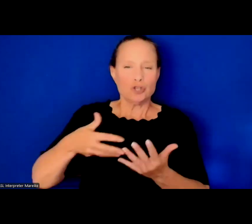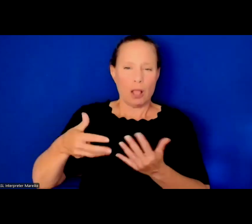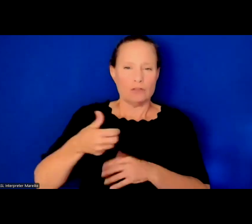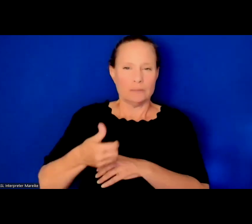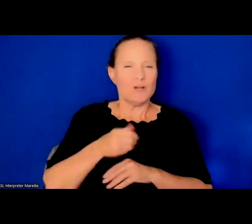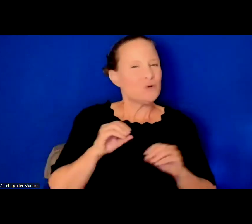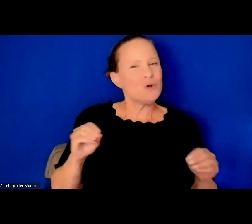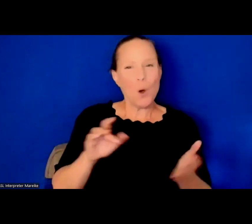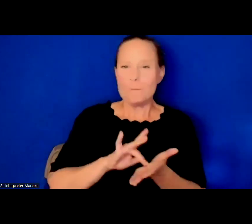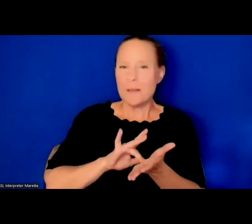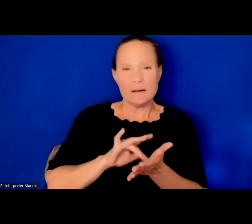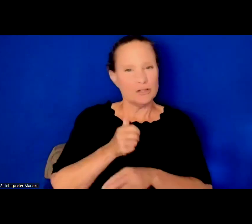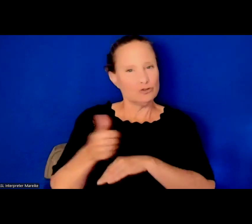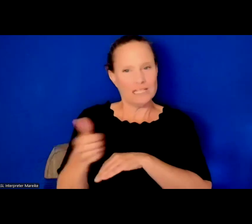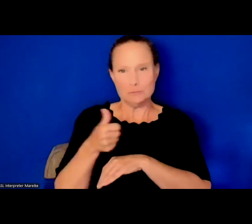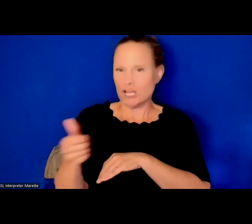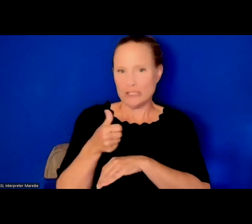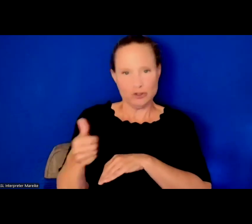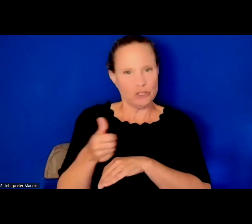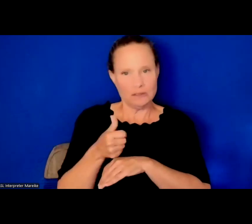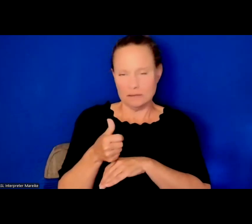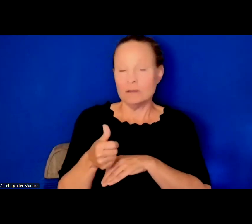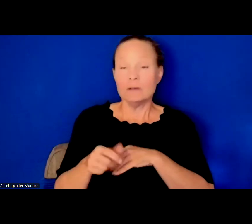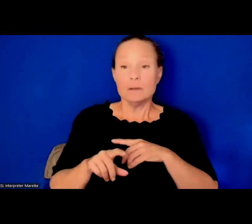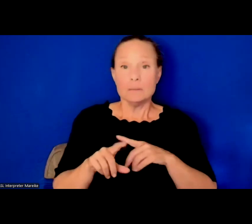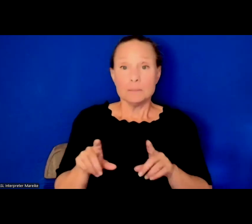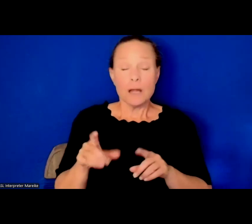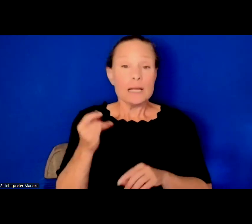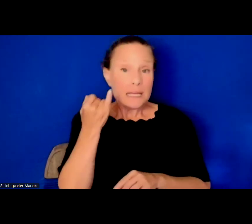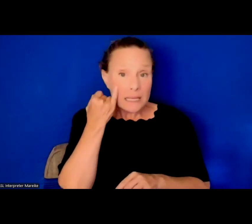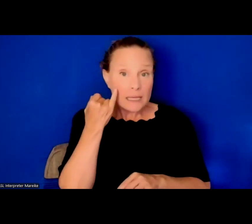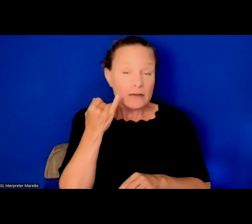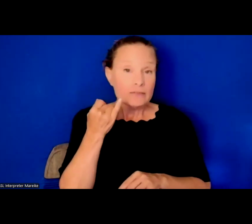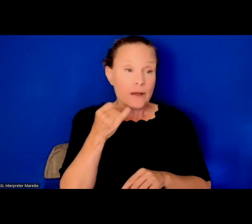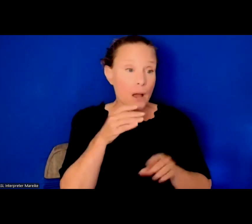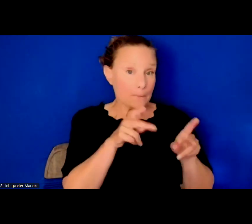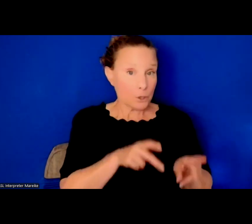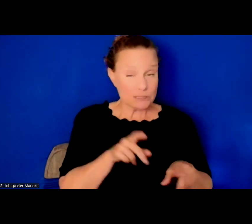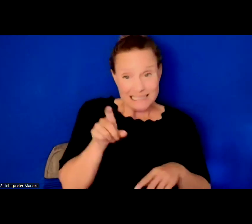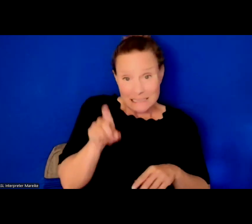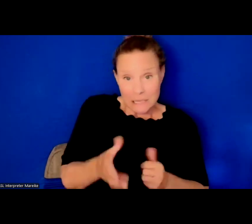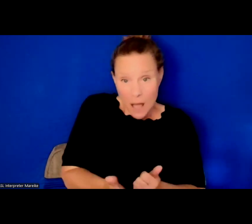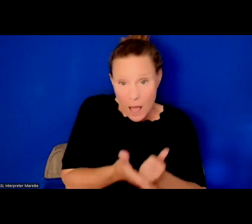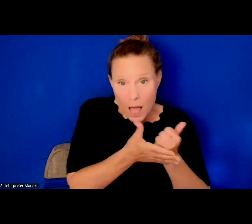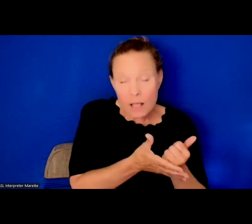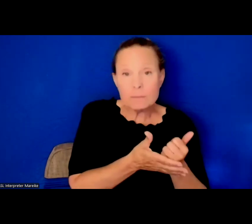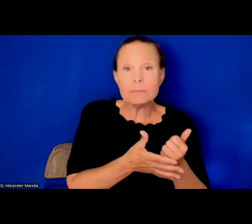medical transportation under the waiver. But if a Medicaid member, say, needed help